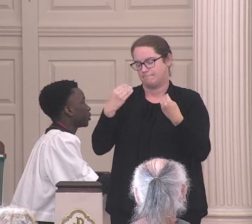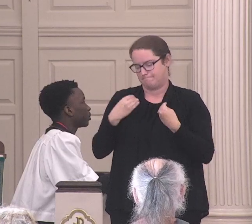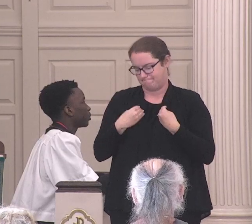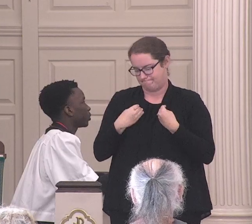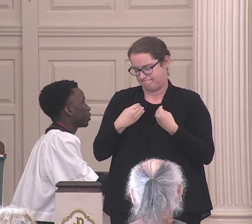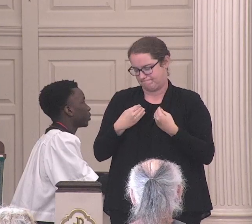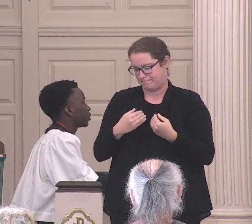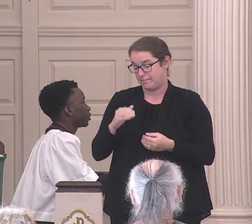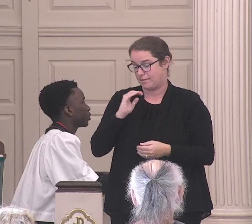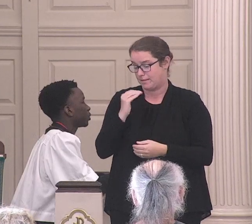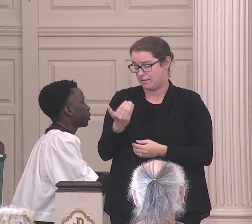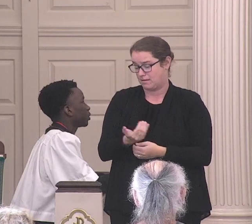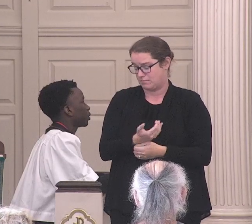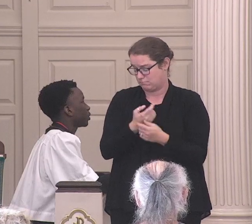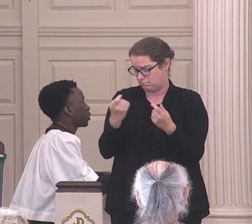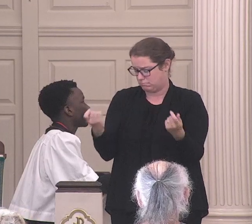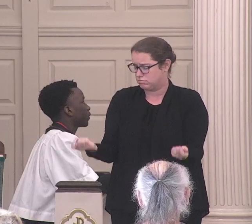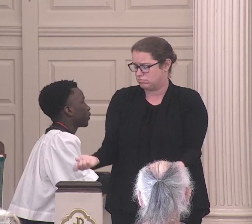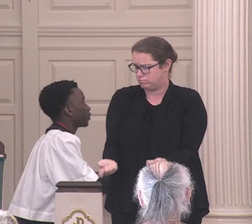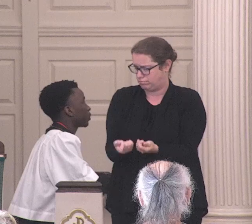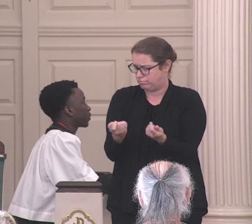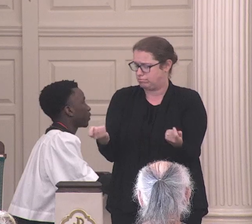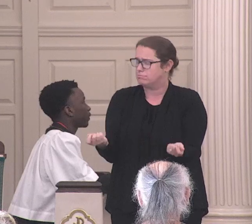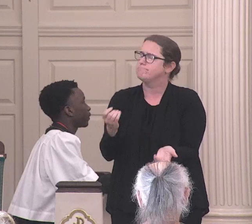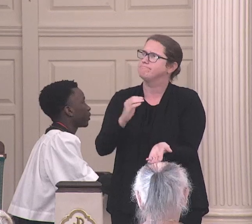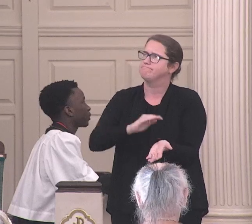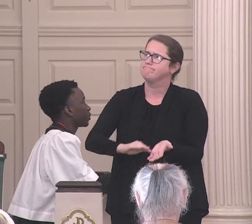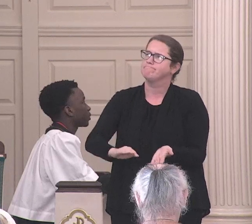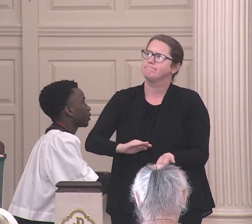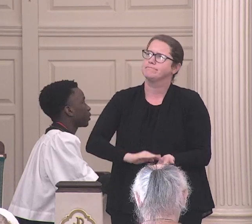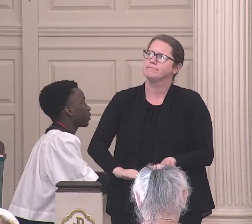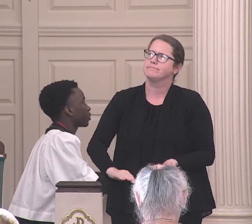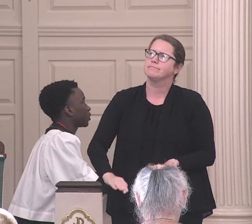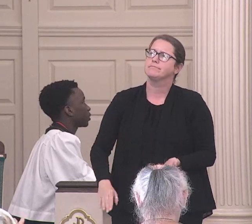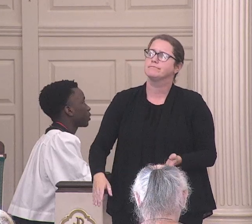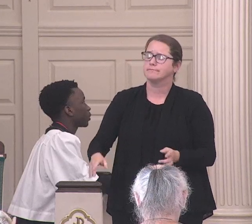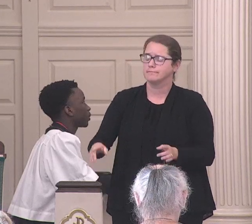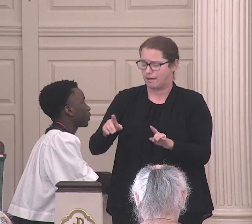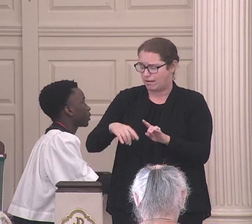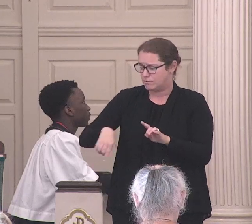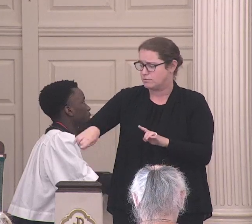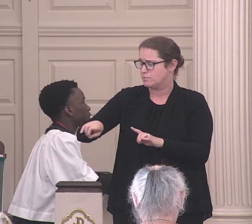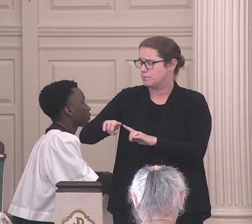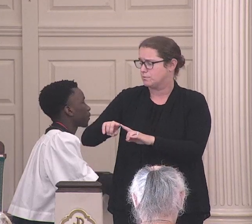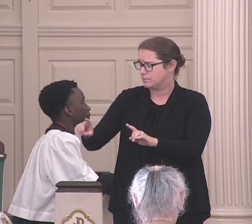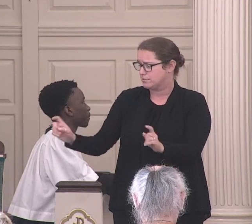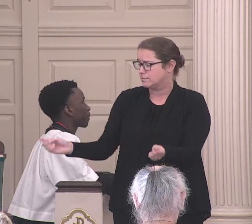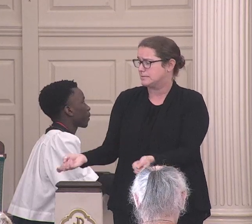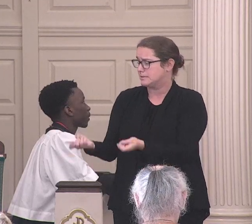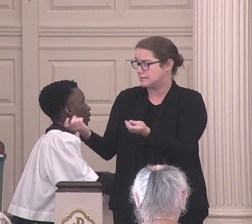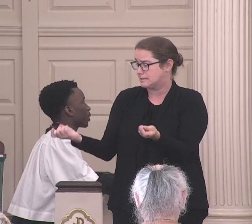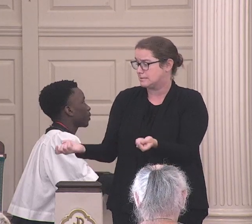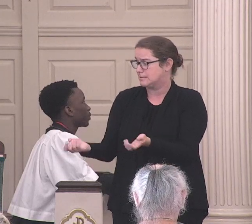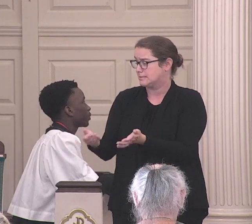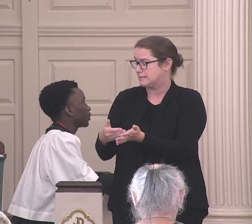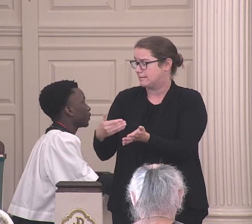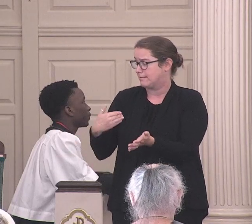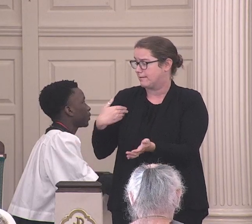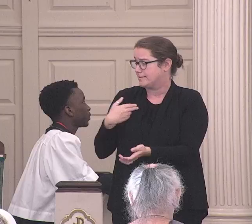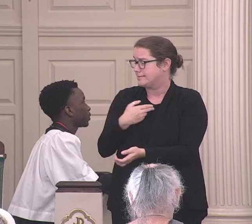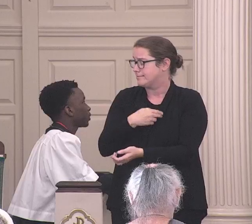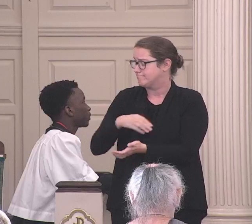daily bread, and forgive us our trespasses, as